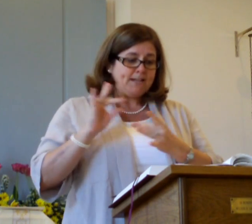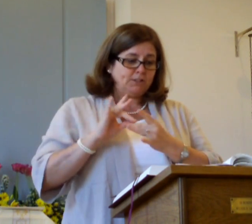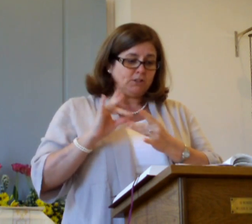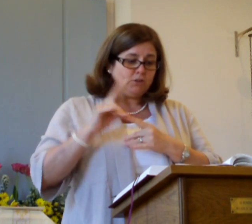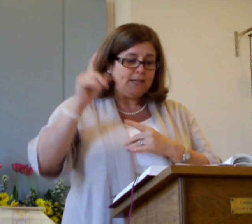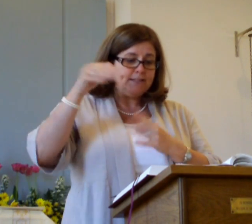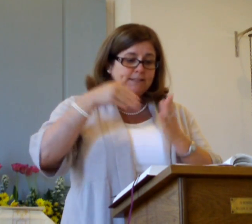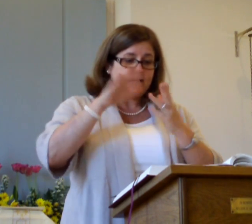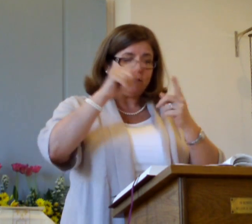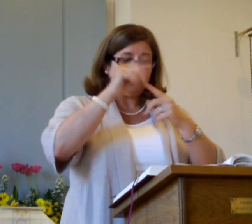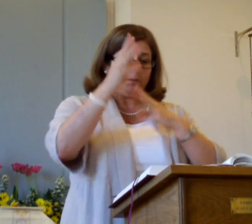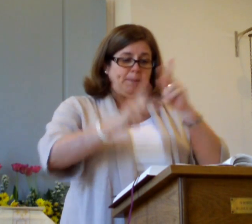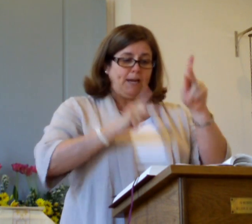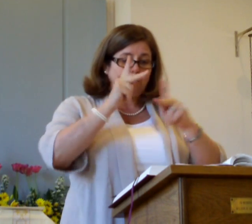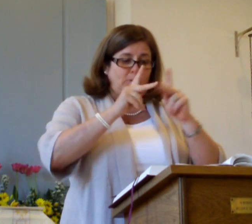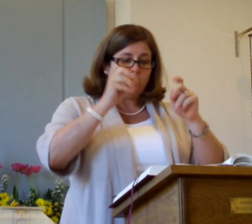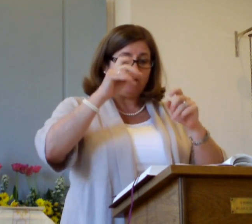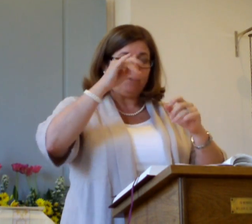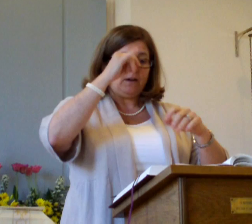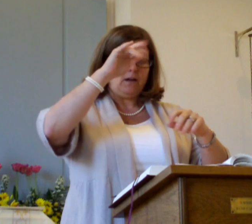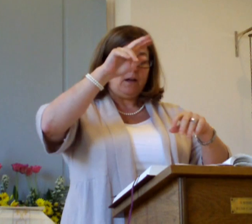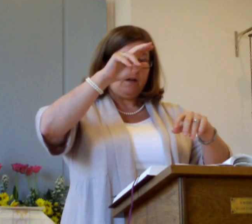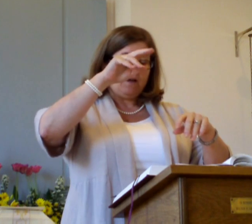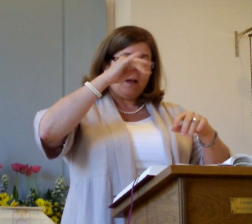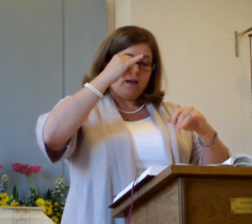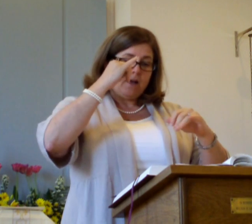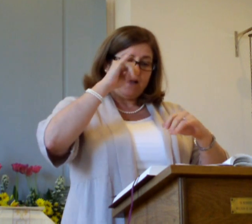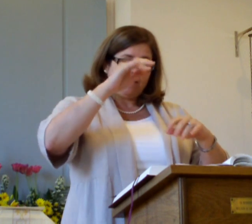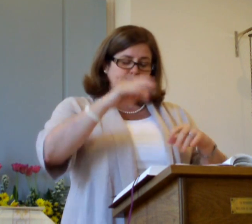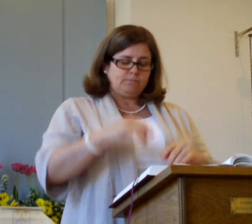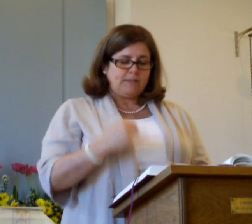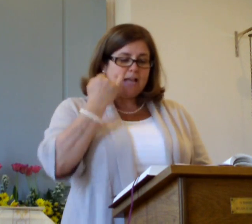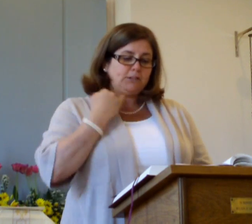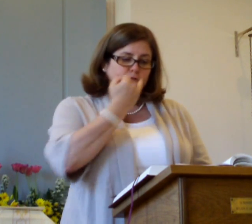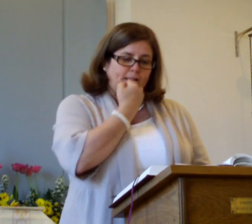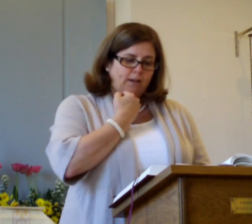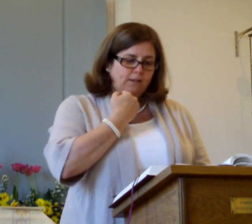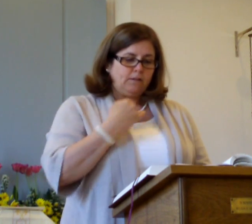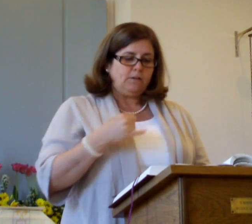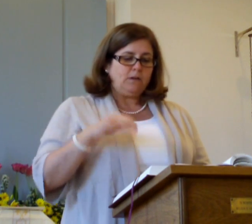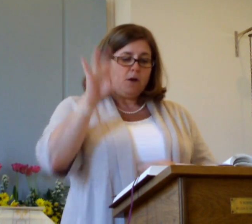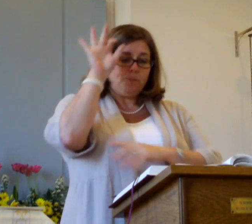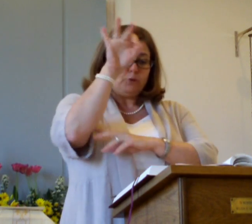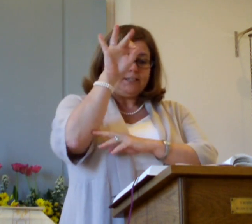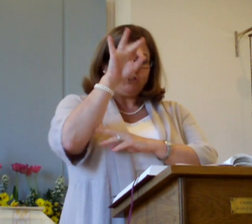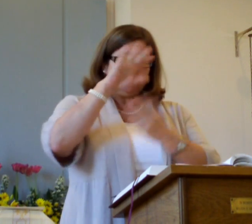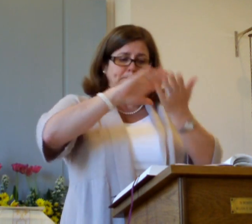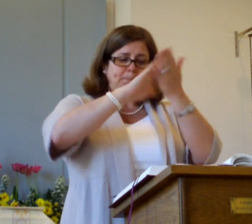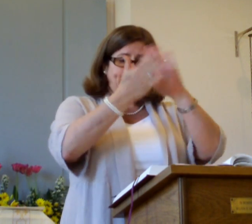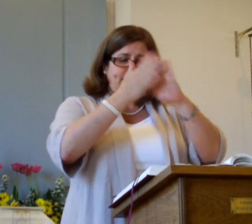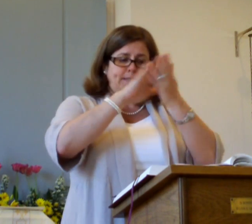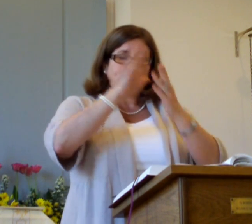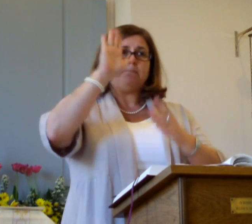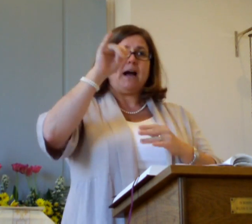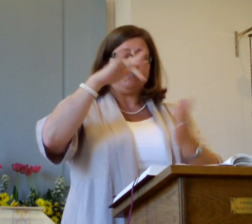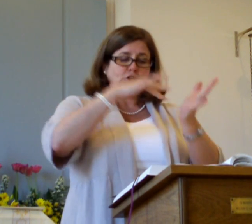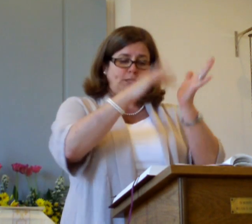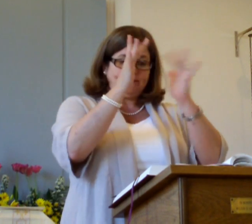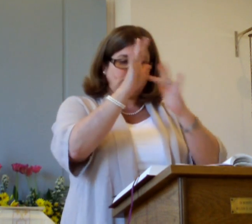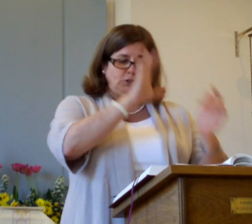message he said to the people of Israel, Preaching being my Jesus